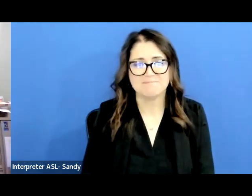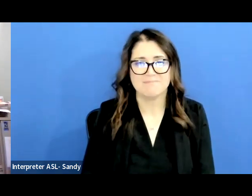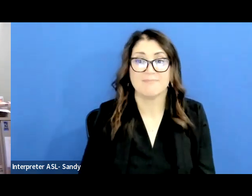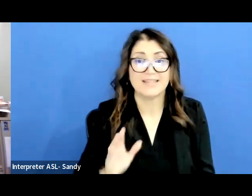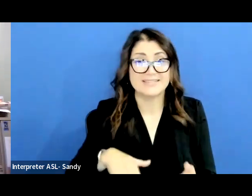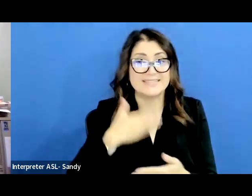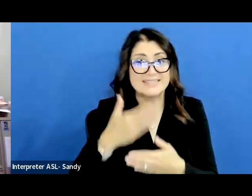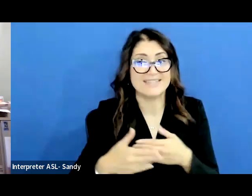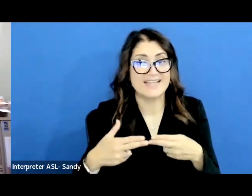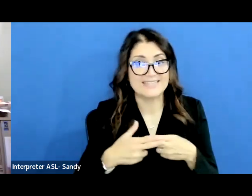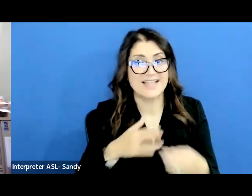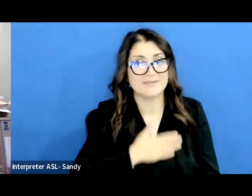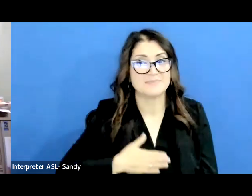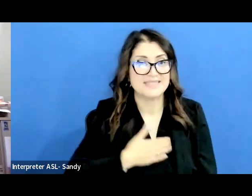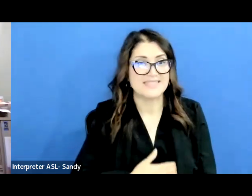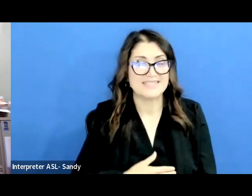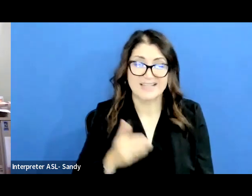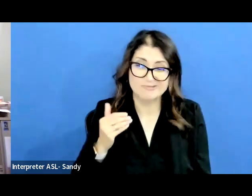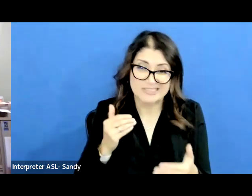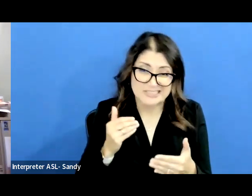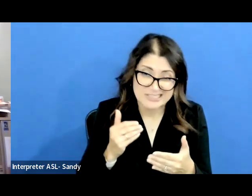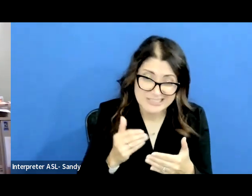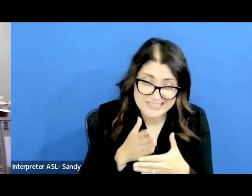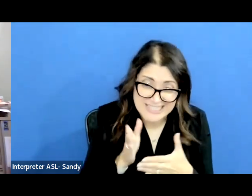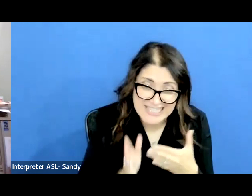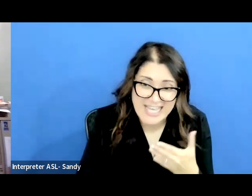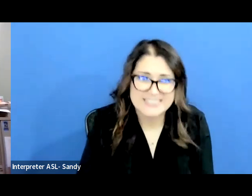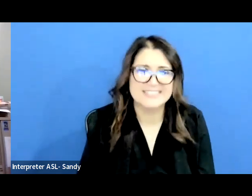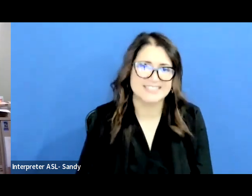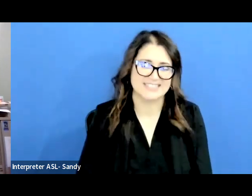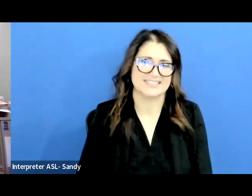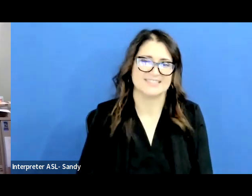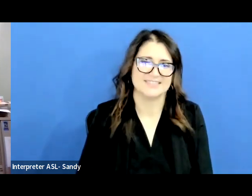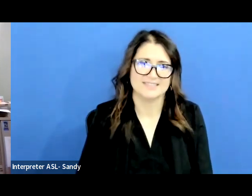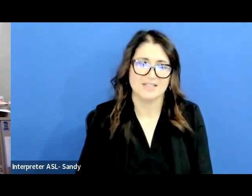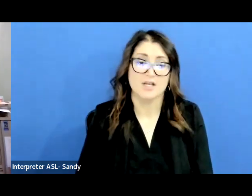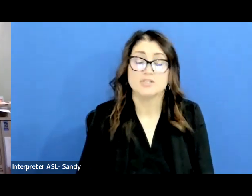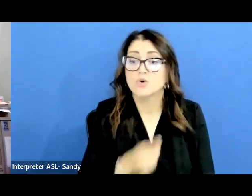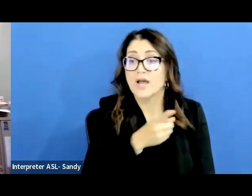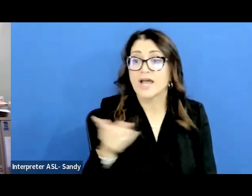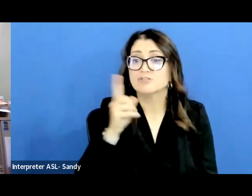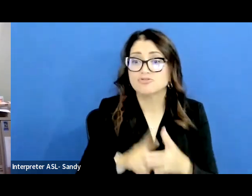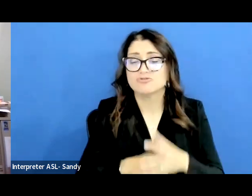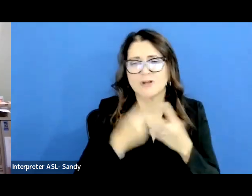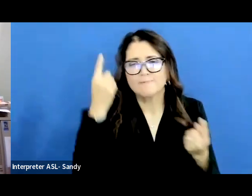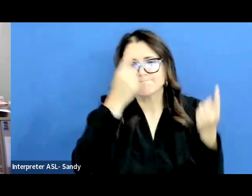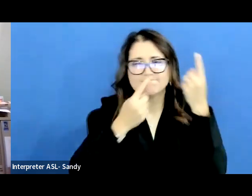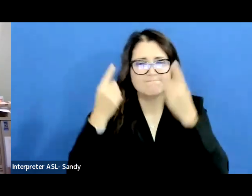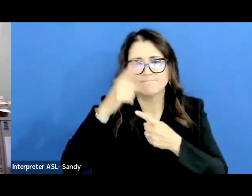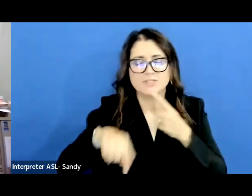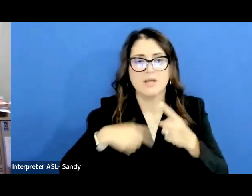to the next slide, please, as we're getting down to the wire here. So as you start thinking about